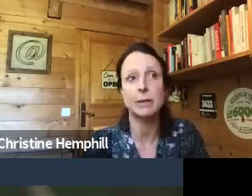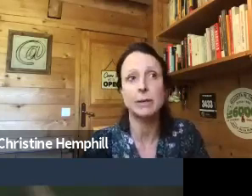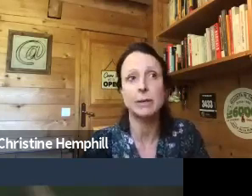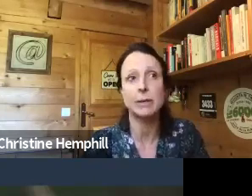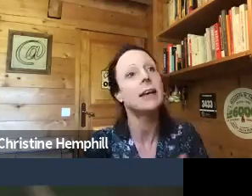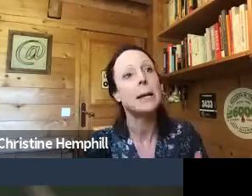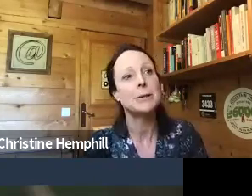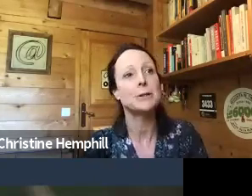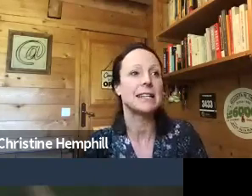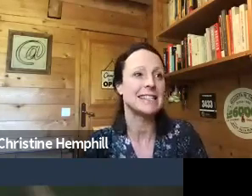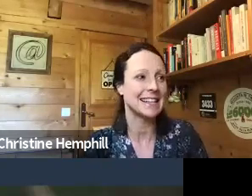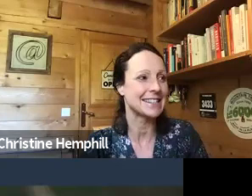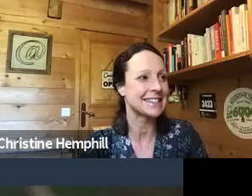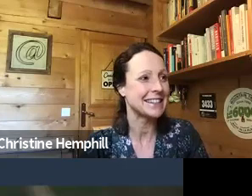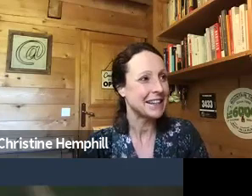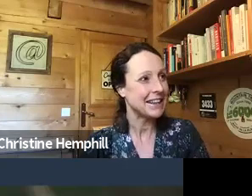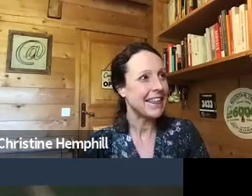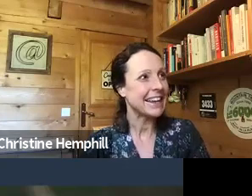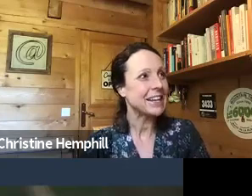with, do please tell us. Thank you.